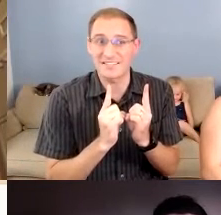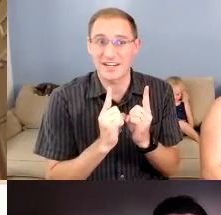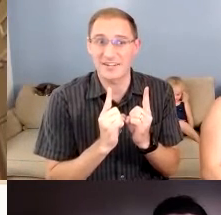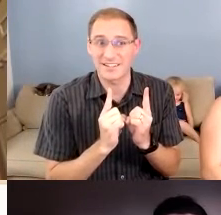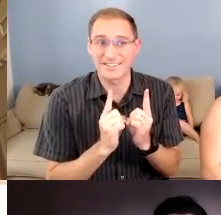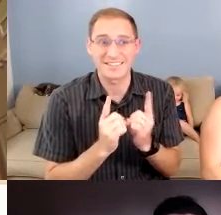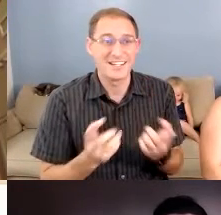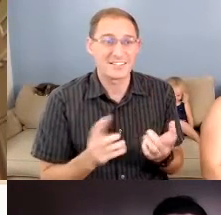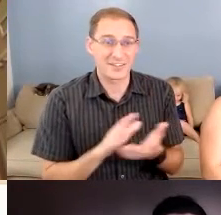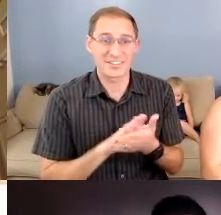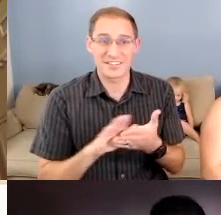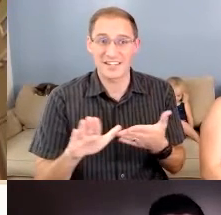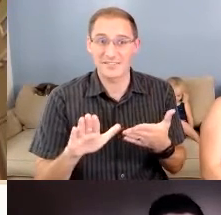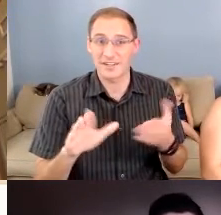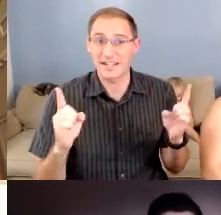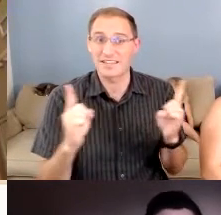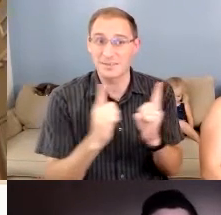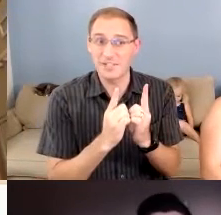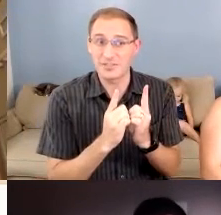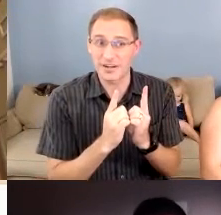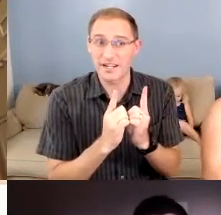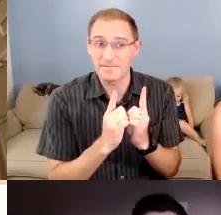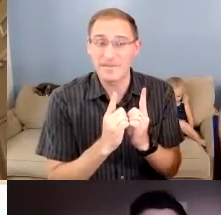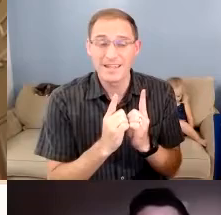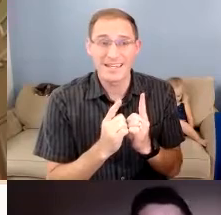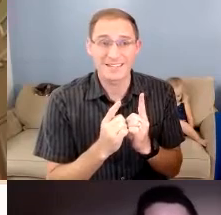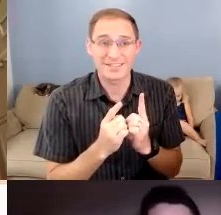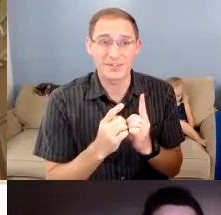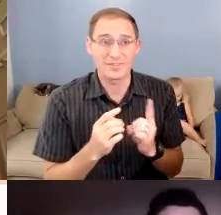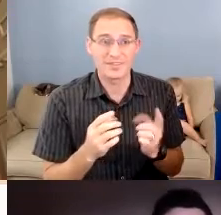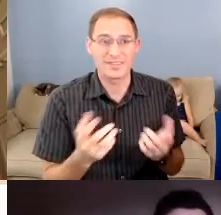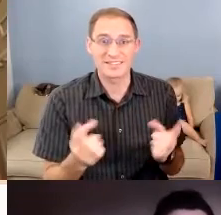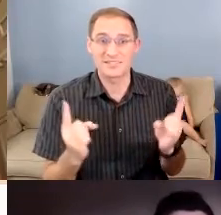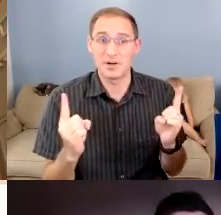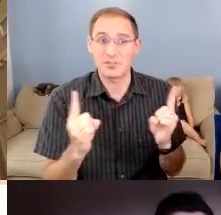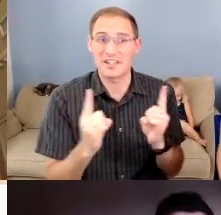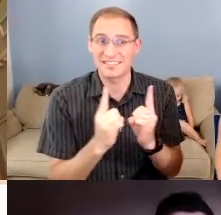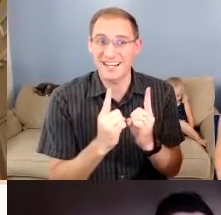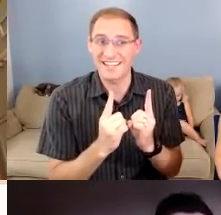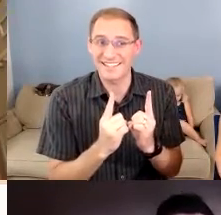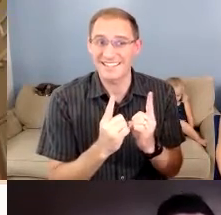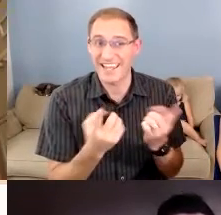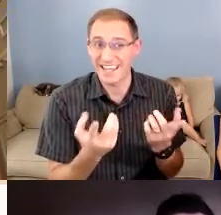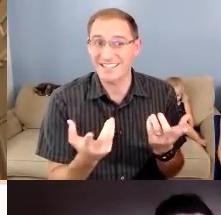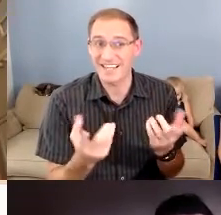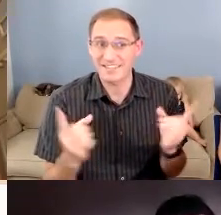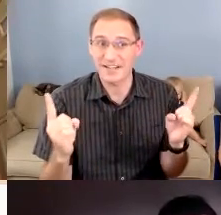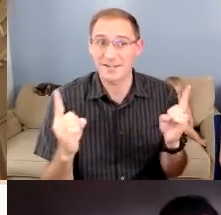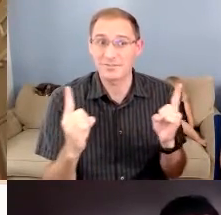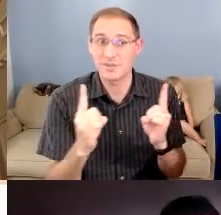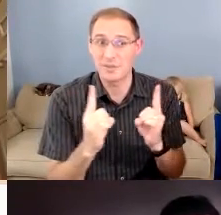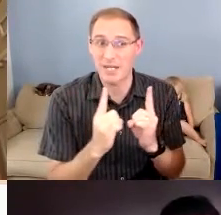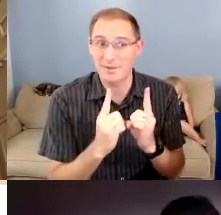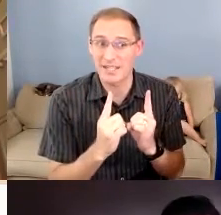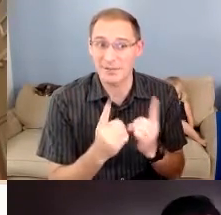a classifier. And so this is a sign for like nice to meet you, right? And so this is both a sign and a classifier